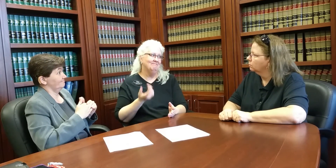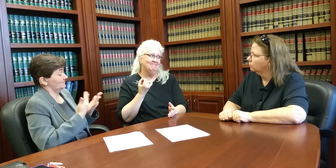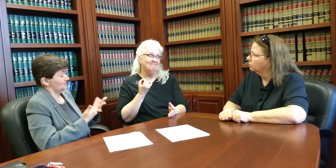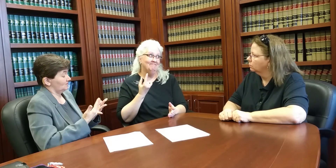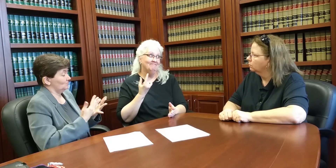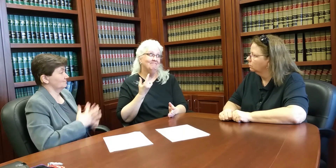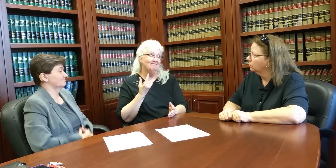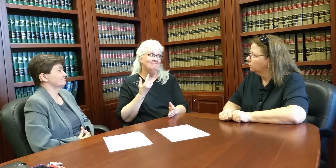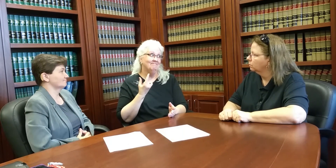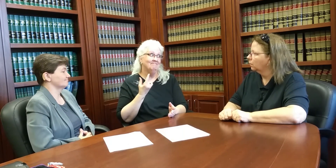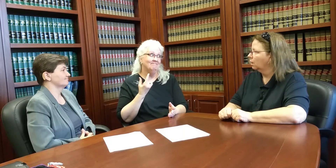So,